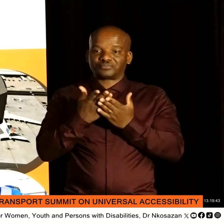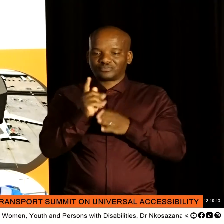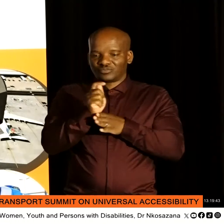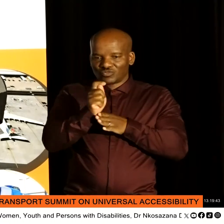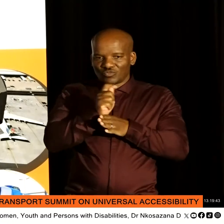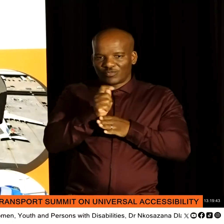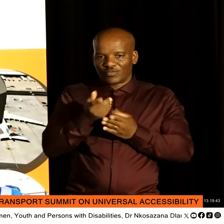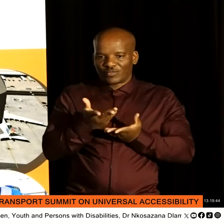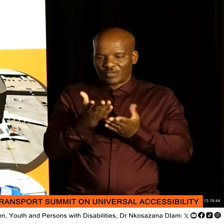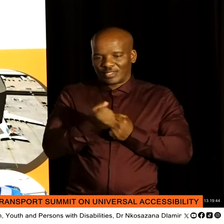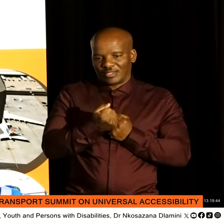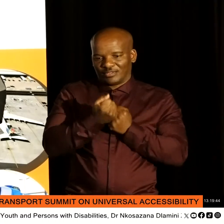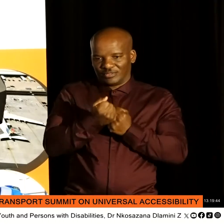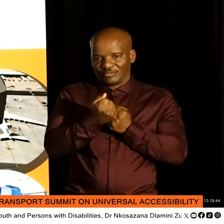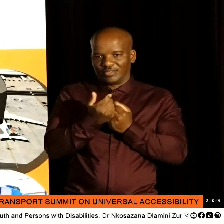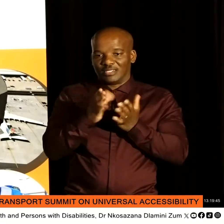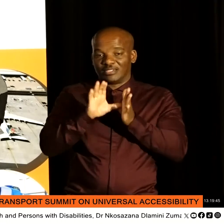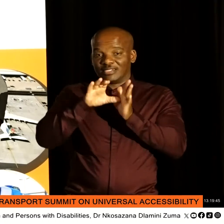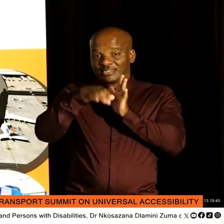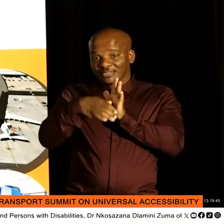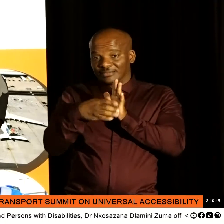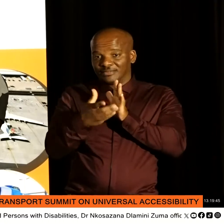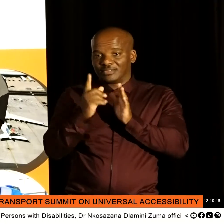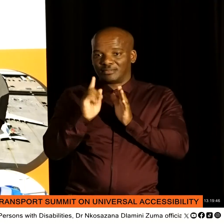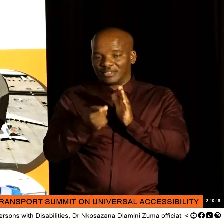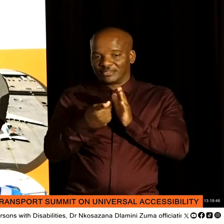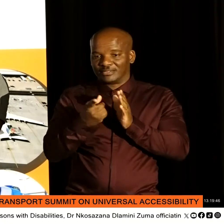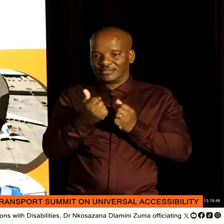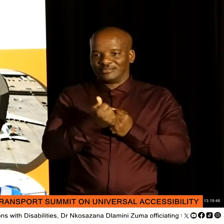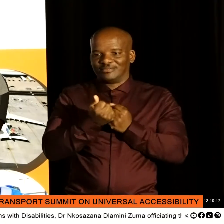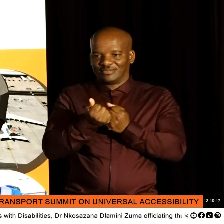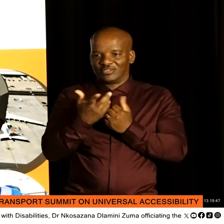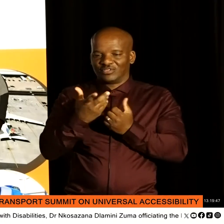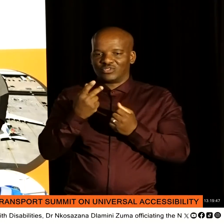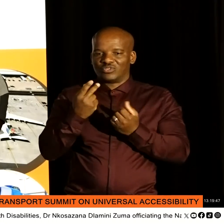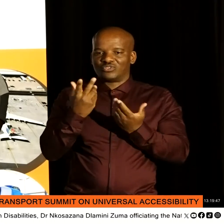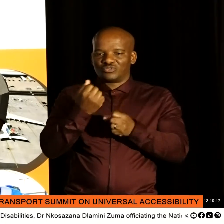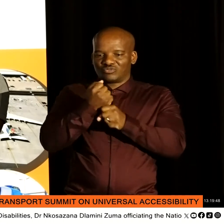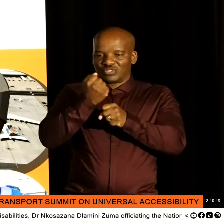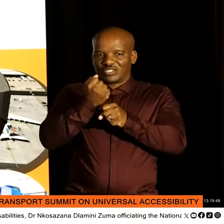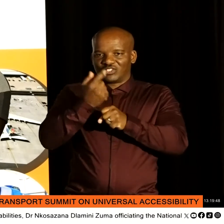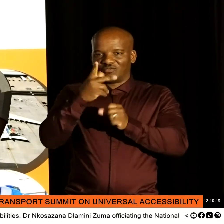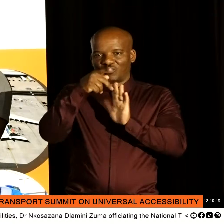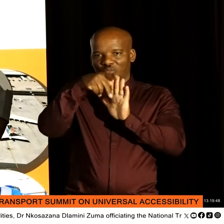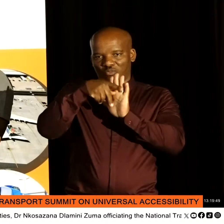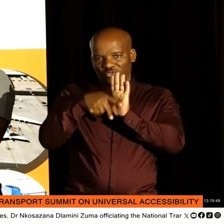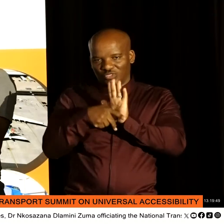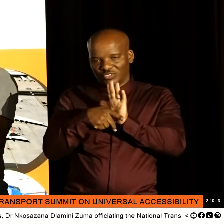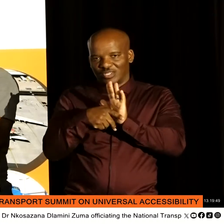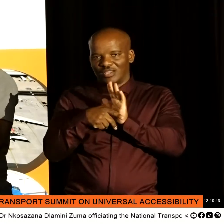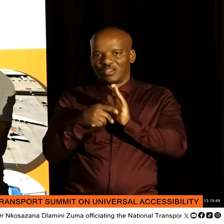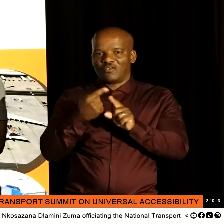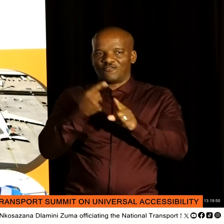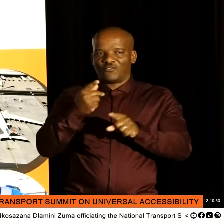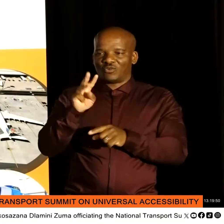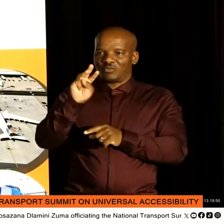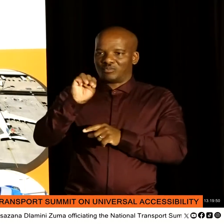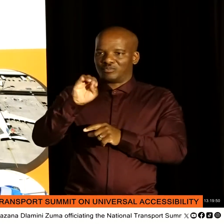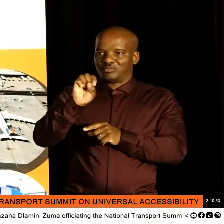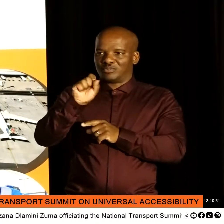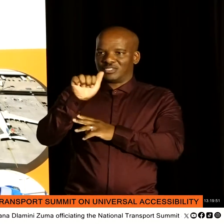persons with hidden disabilities should be pivotal in the creation of these policies. From Lisa Aziz.